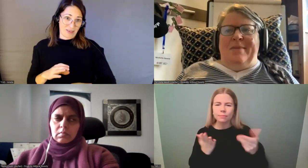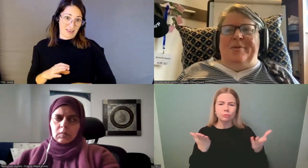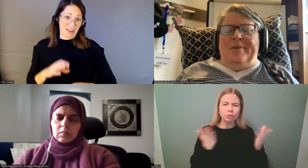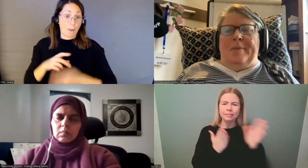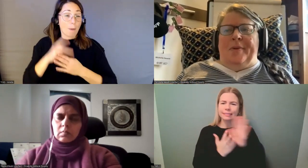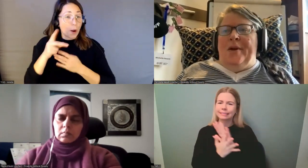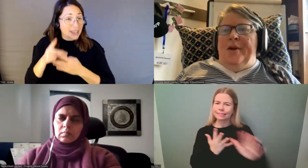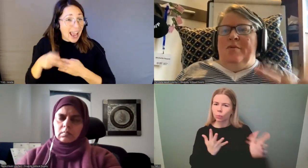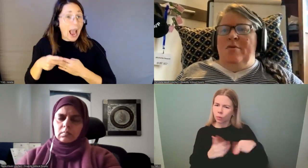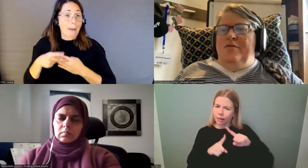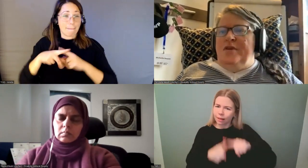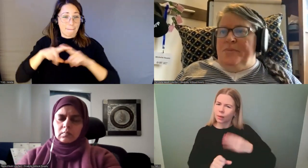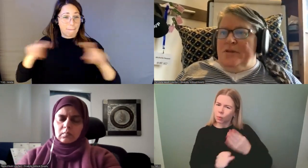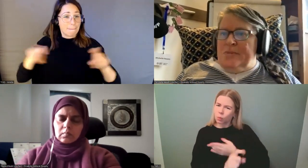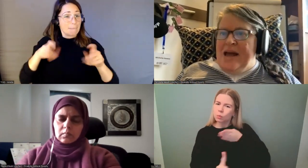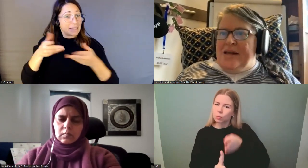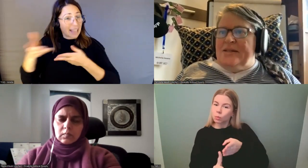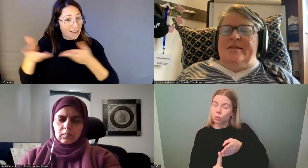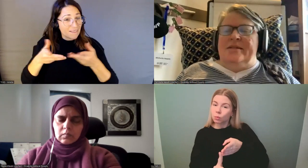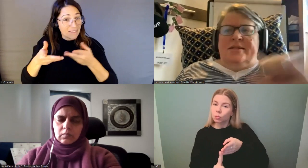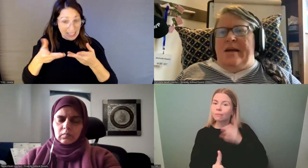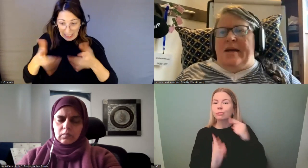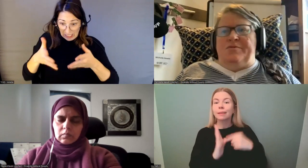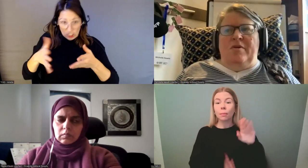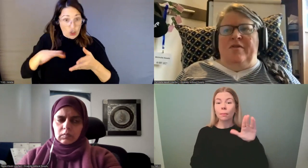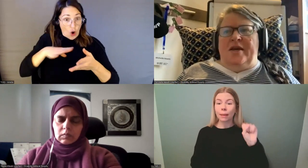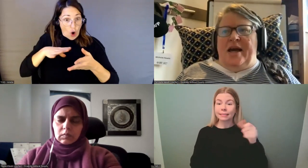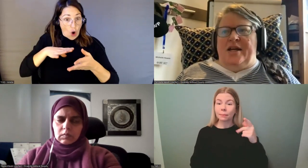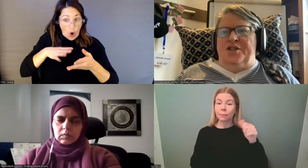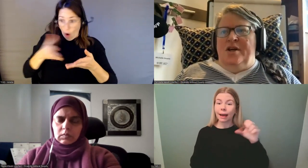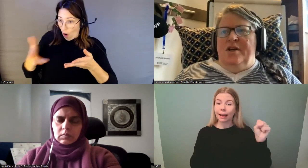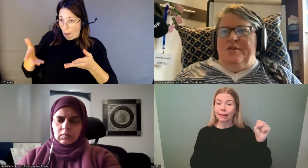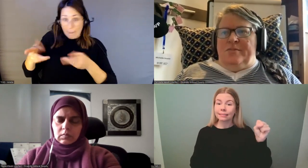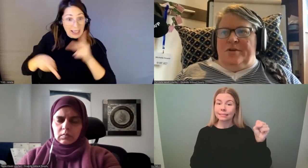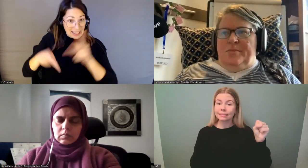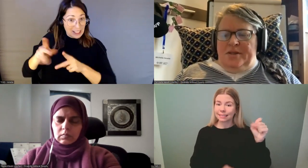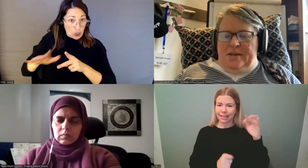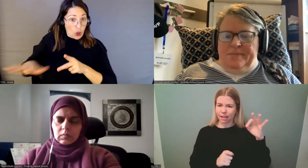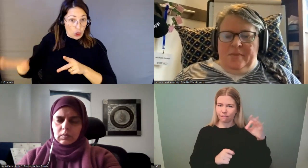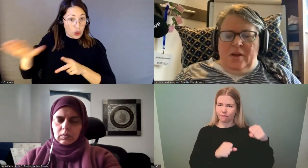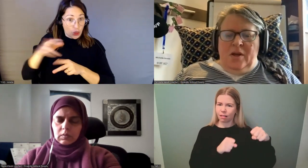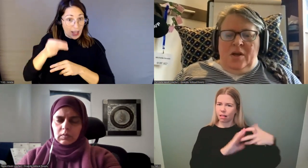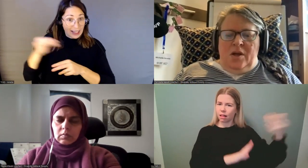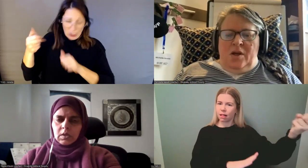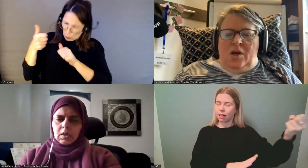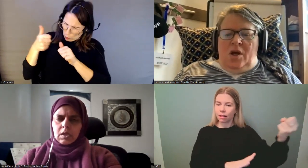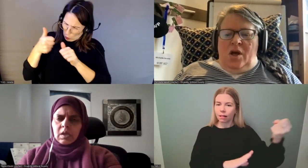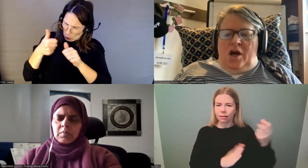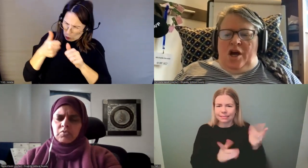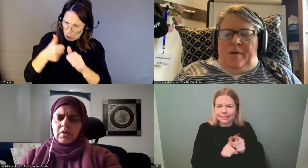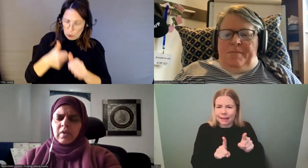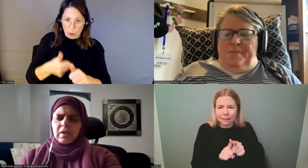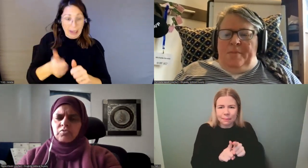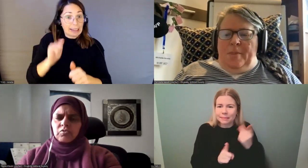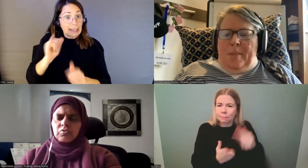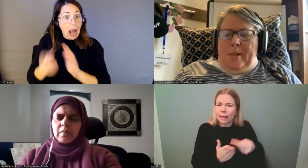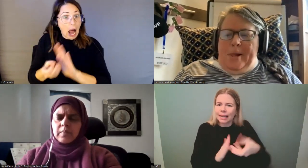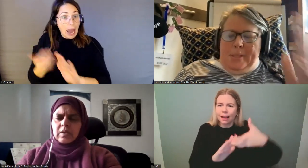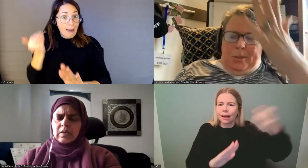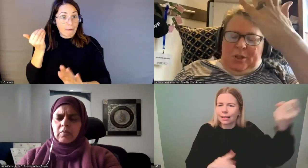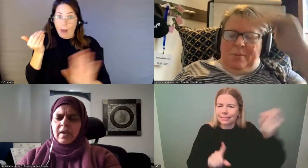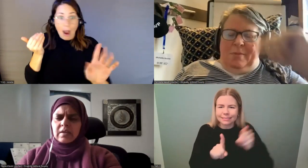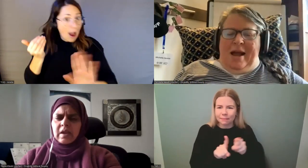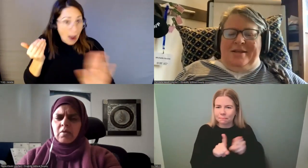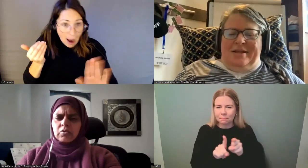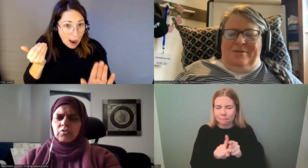as disabled people. Removing a bus pass is the same as removing cash from somebody. Yeah, and Michelle, if I just jump